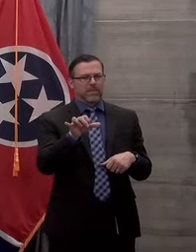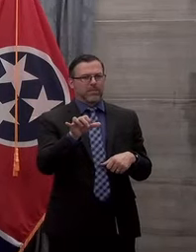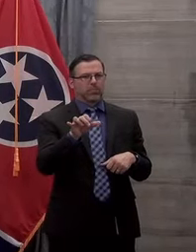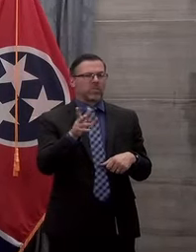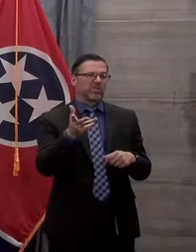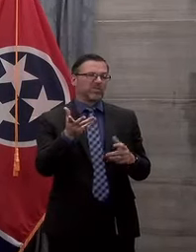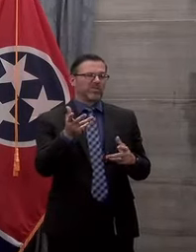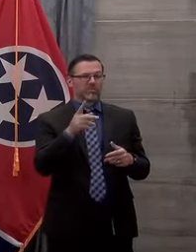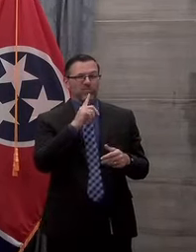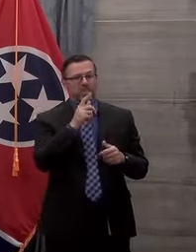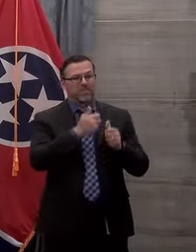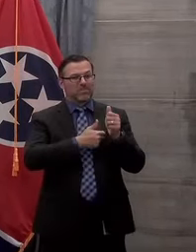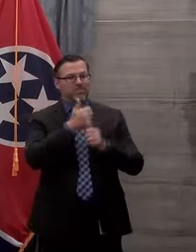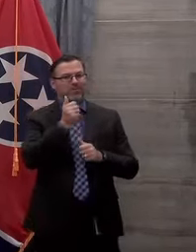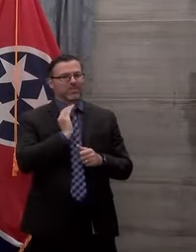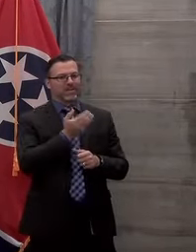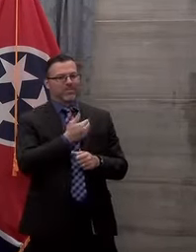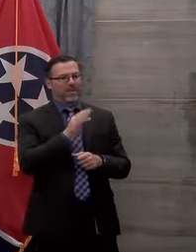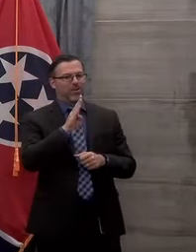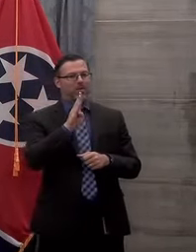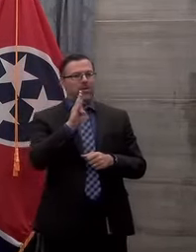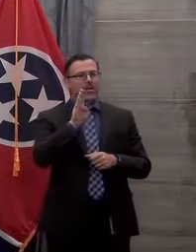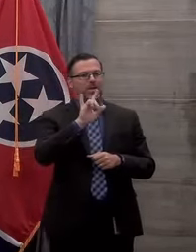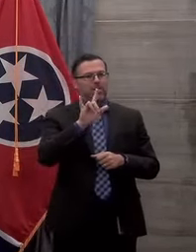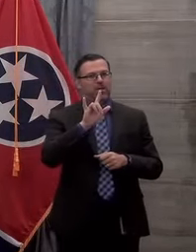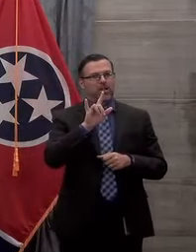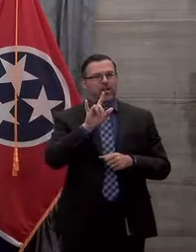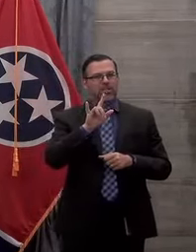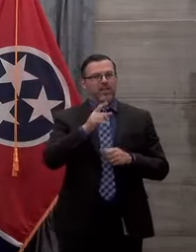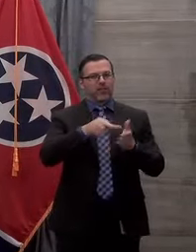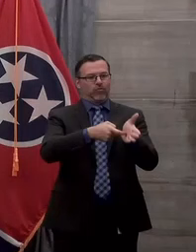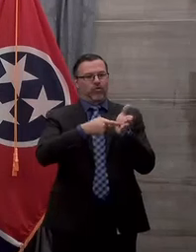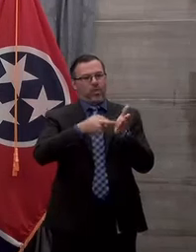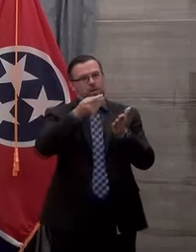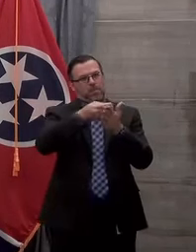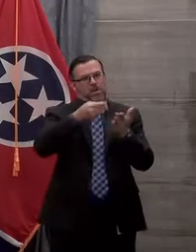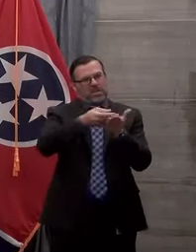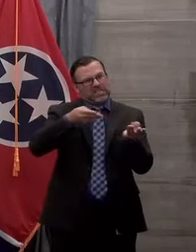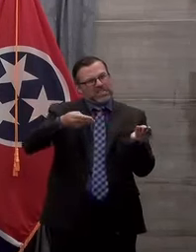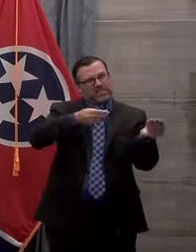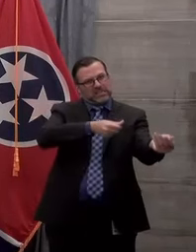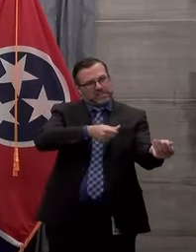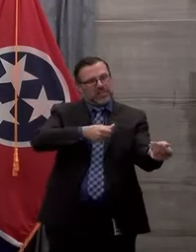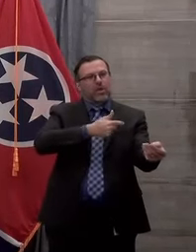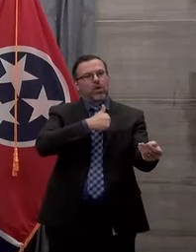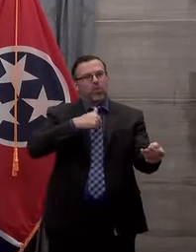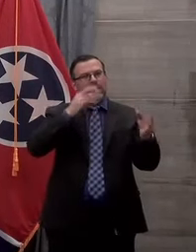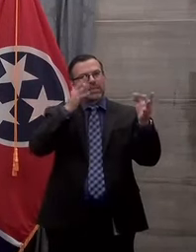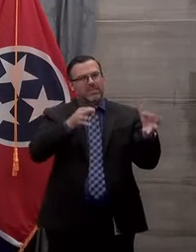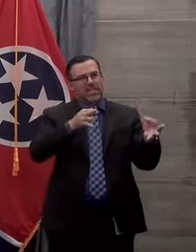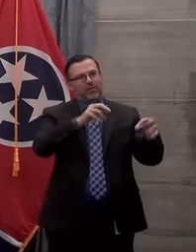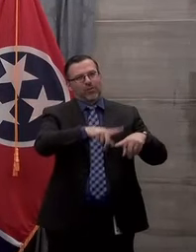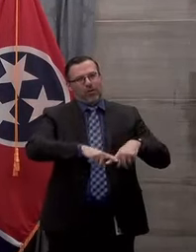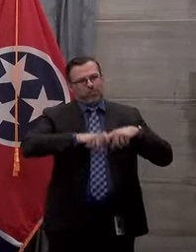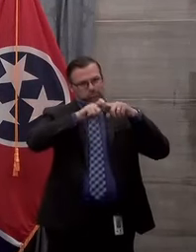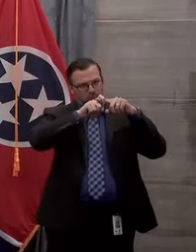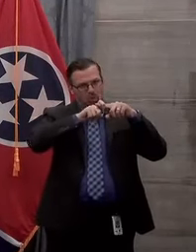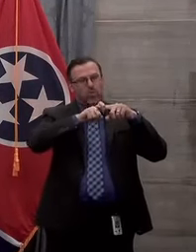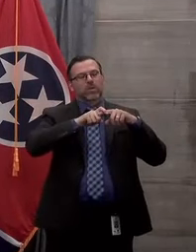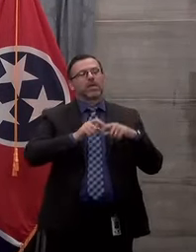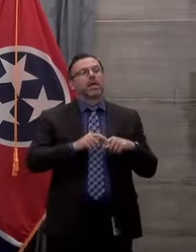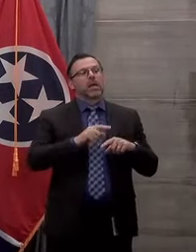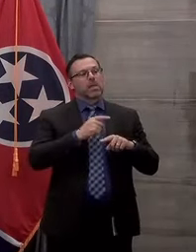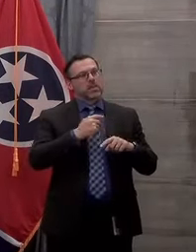the majority of issues that had cost associated with them because of the economic challenges that we faced. We made the decision to withdraw that, but I was